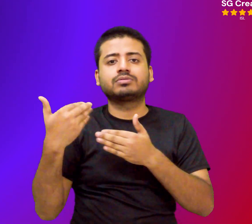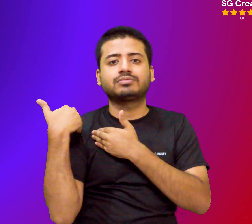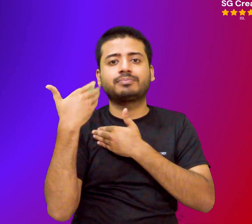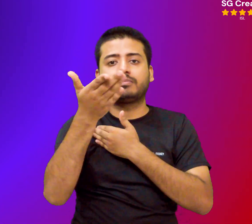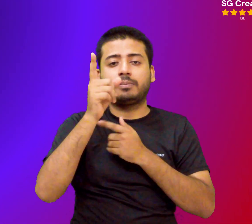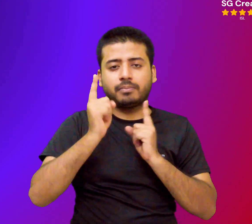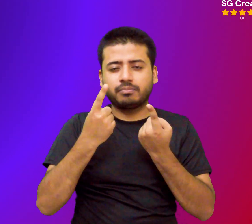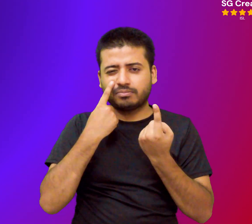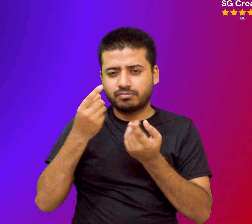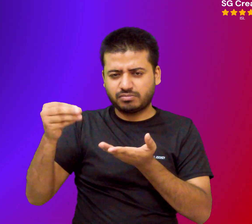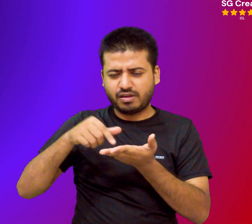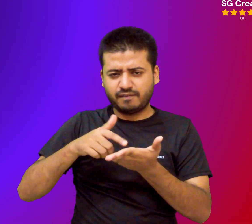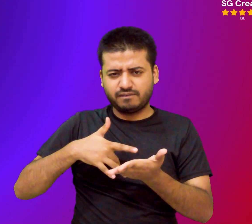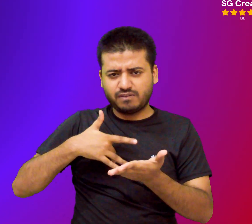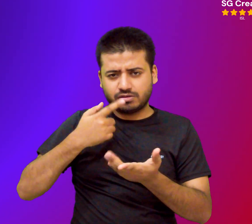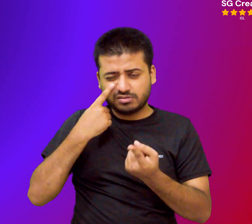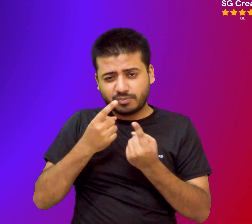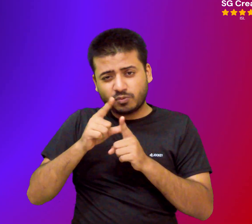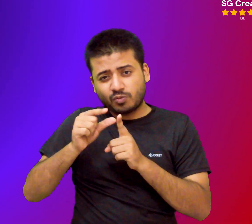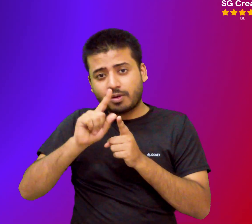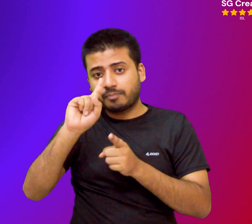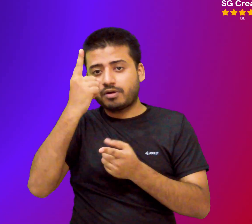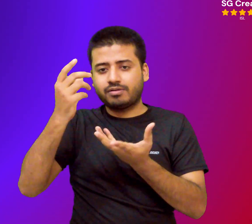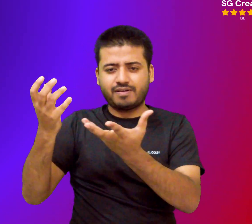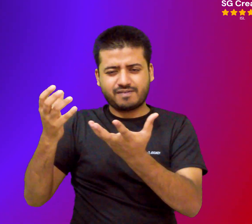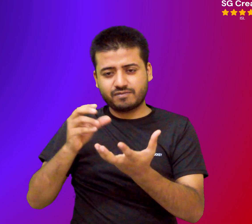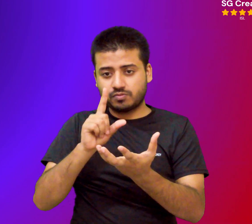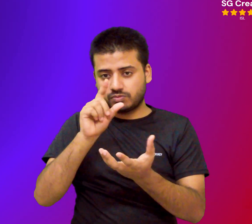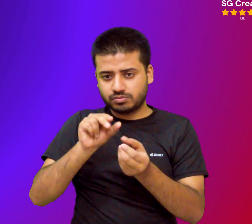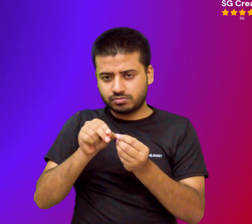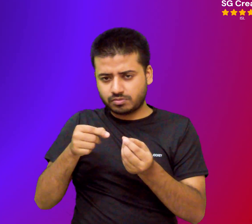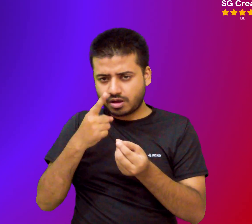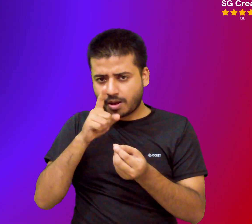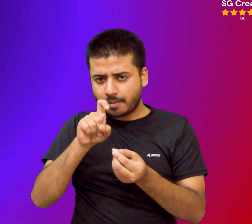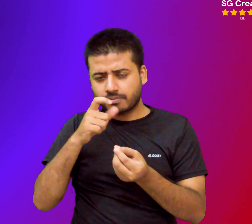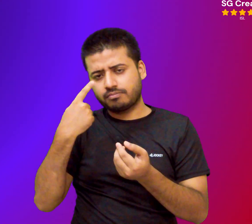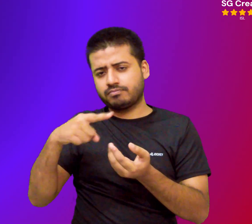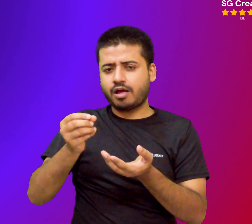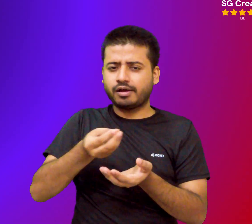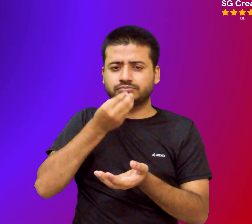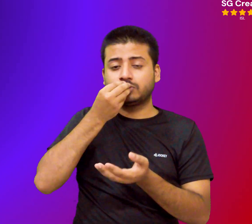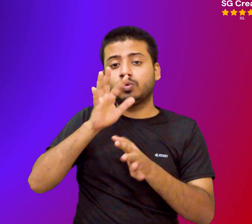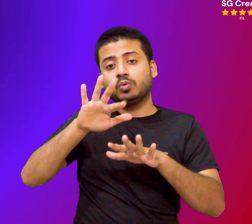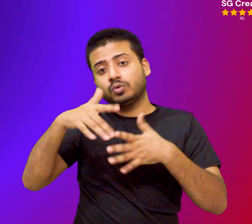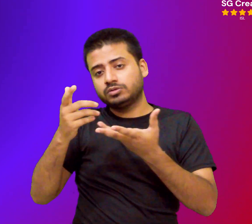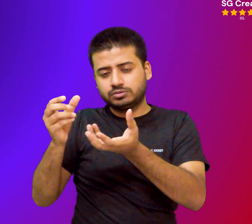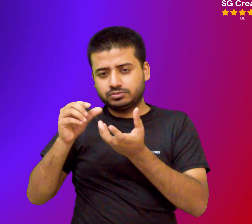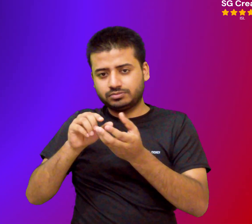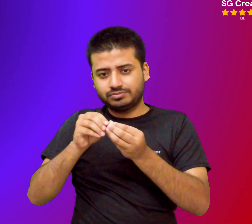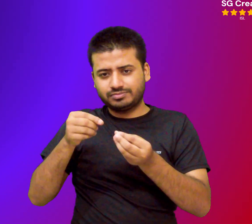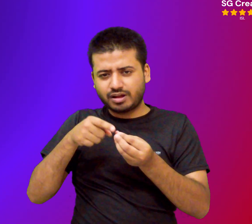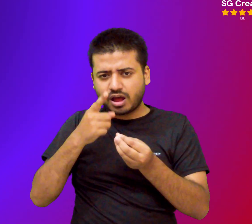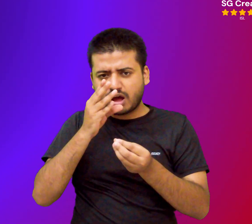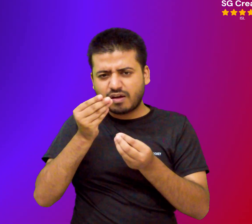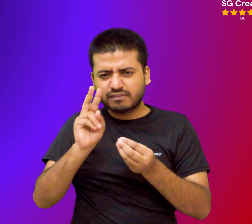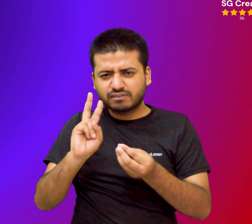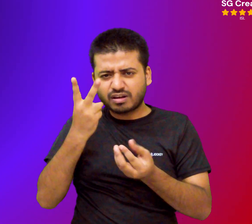cooking, posing a threat to those exposed to it and causing digestive, nervous, and cardiovascular problems in